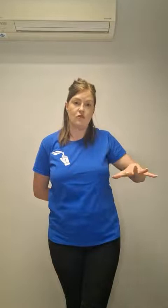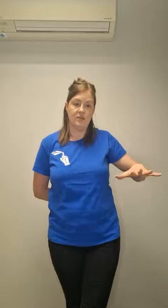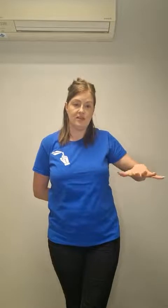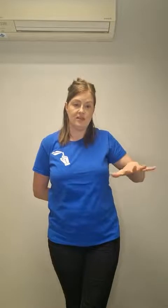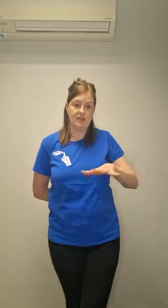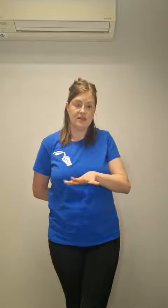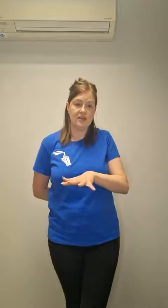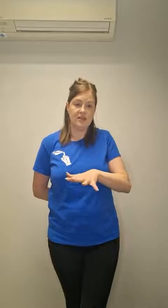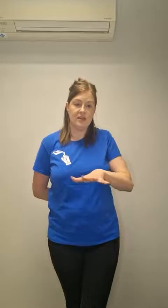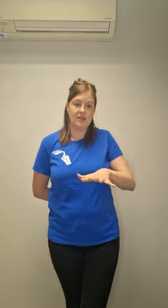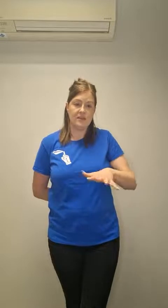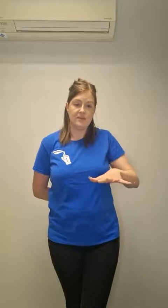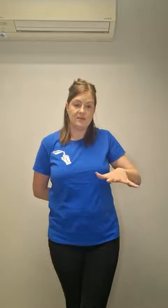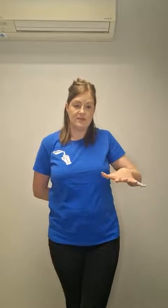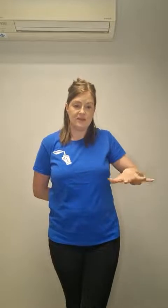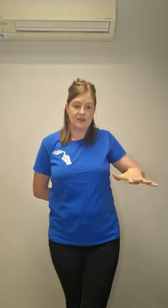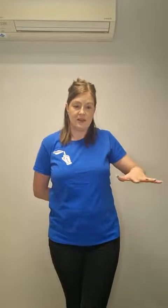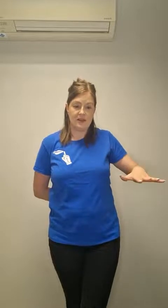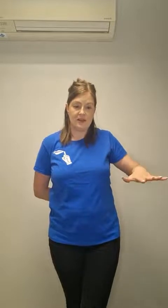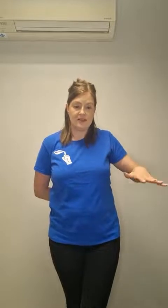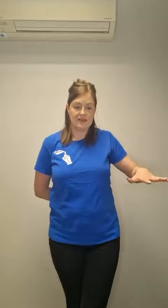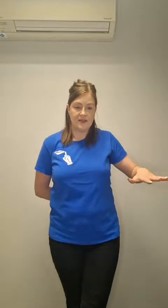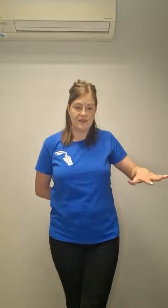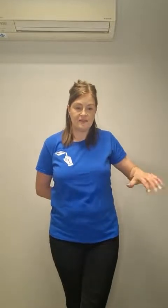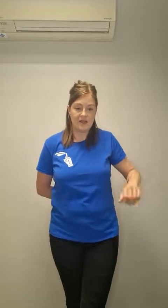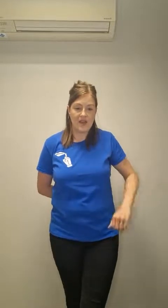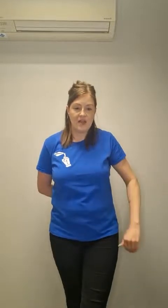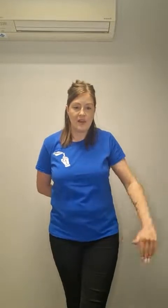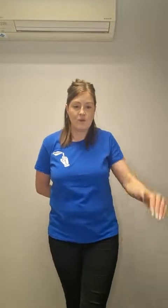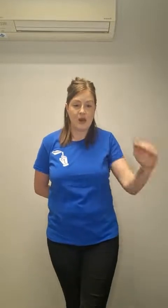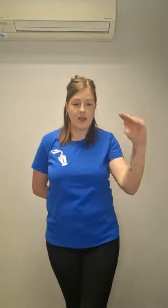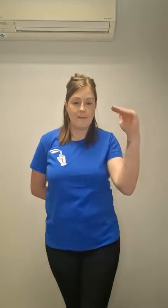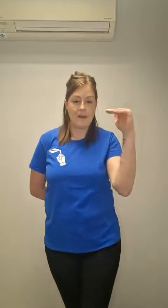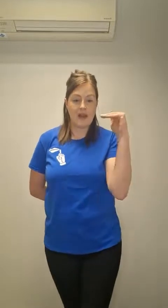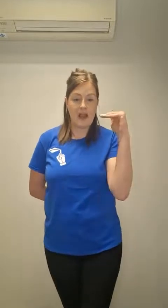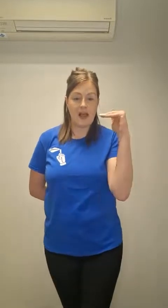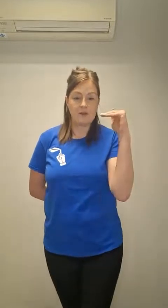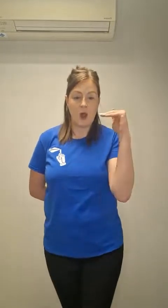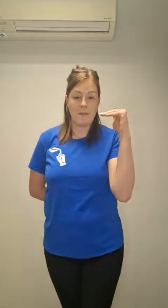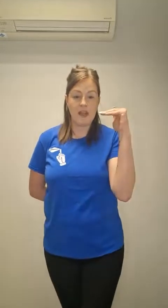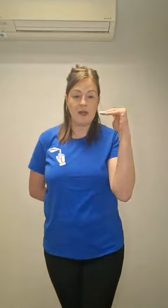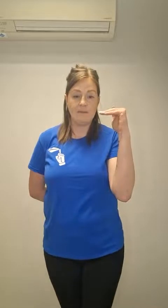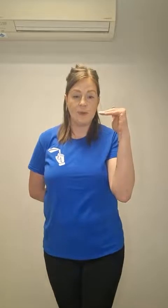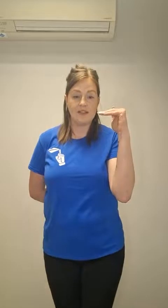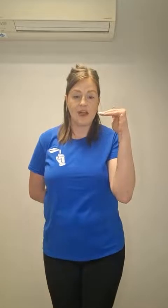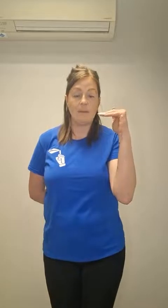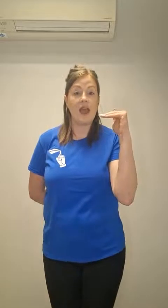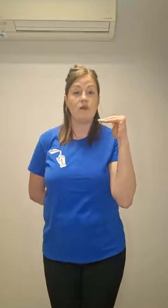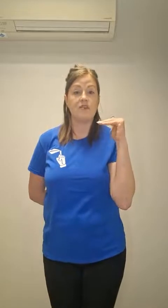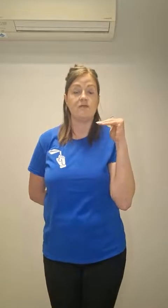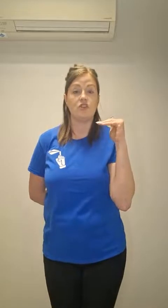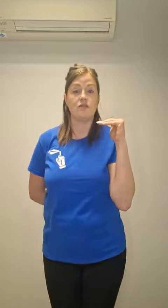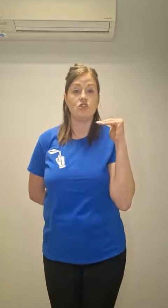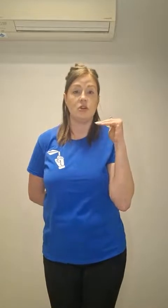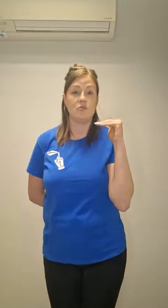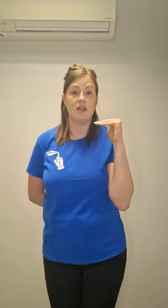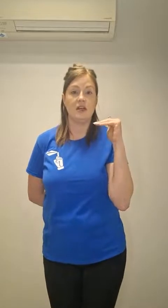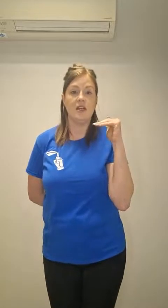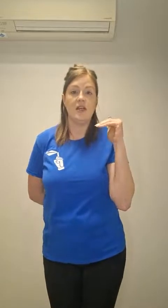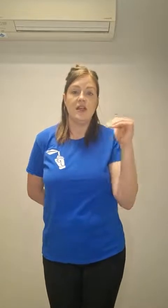movement, so like this. Then working bent hand, palm in, pointing up, held in front of shoulder.